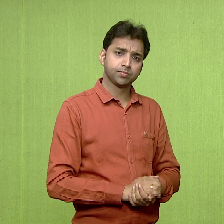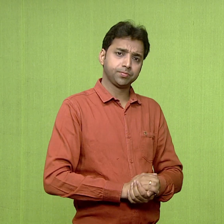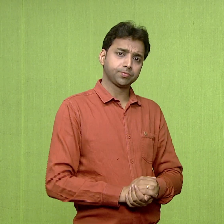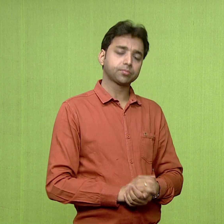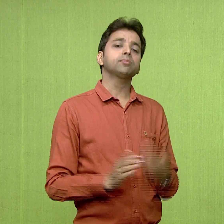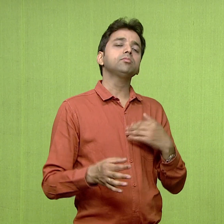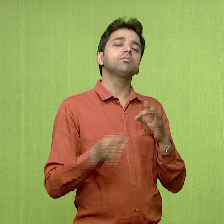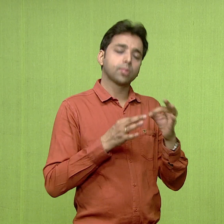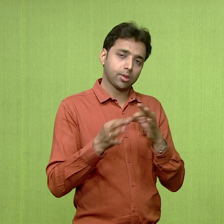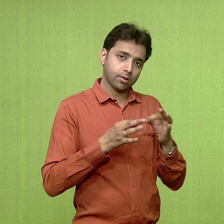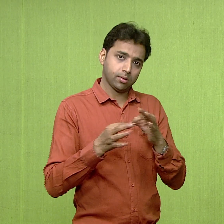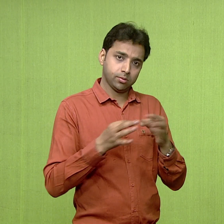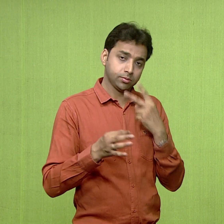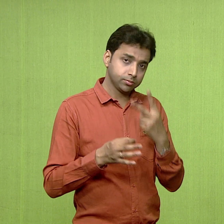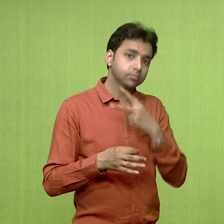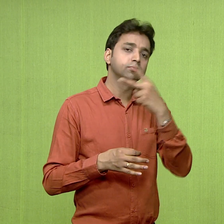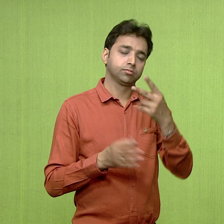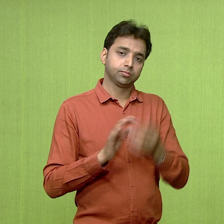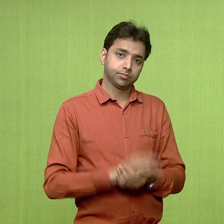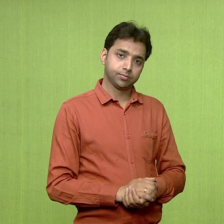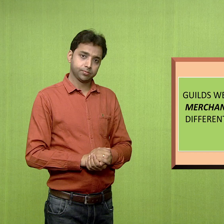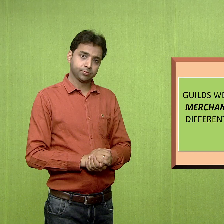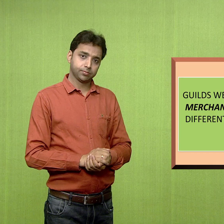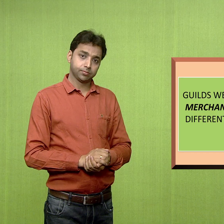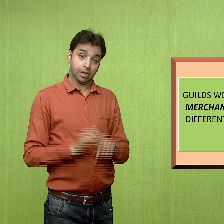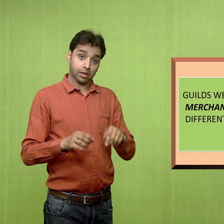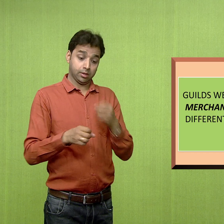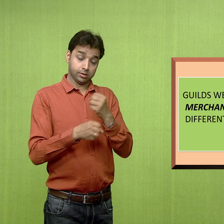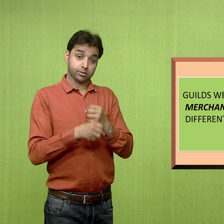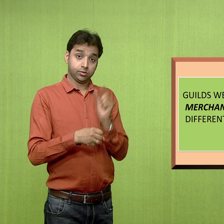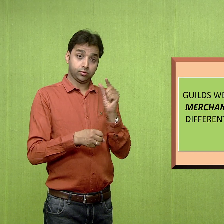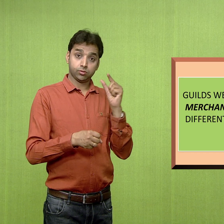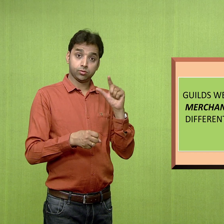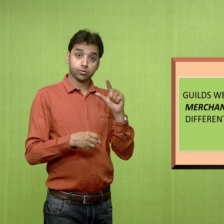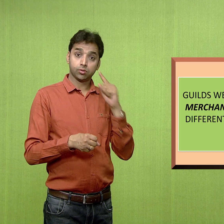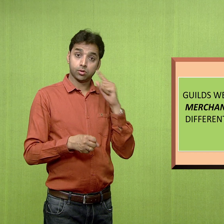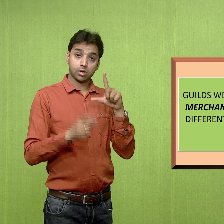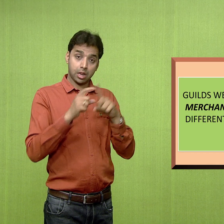Let me explain it to you. Guilds were the bodies of